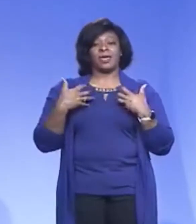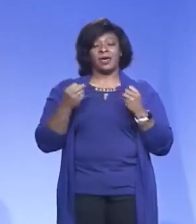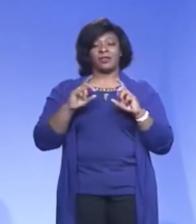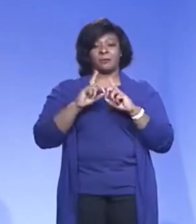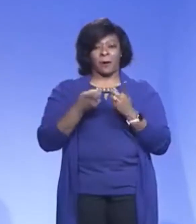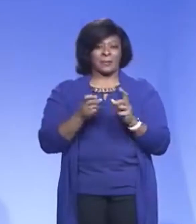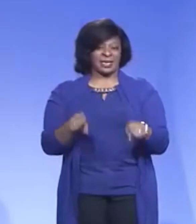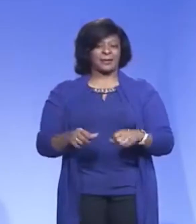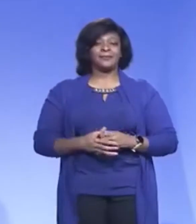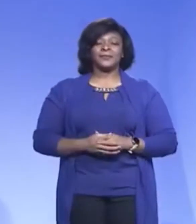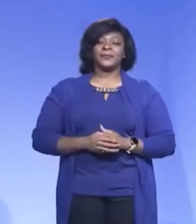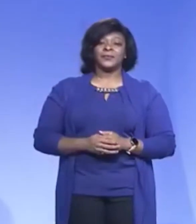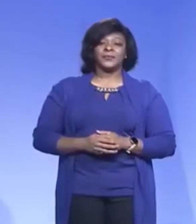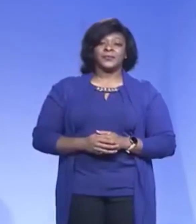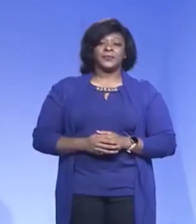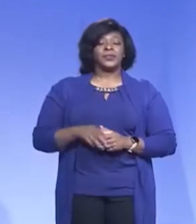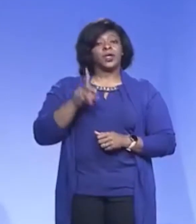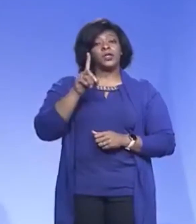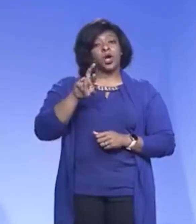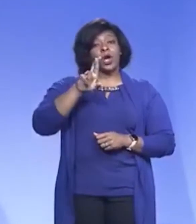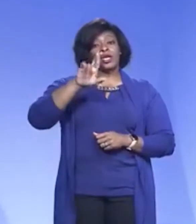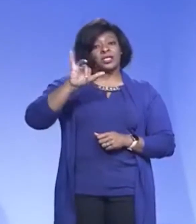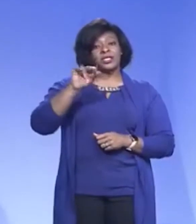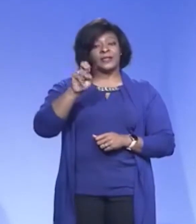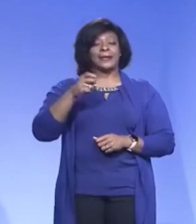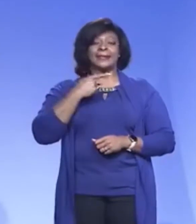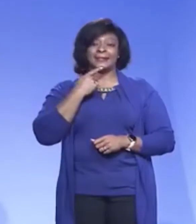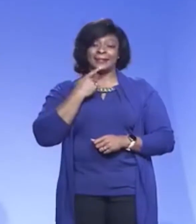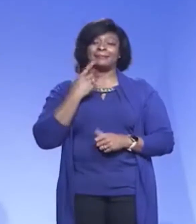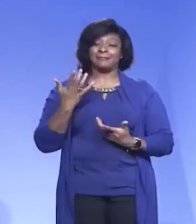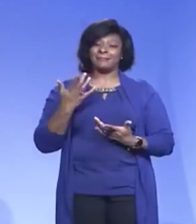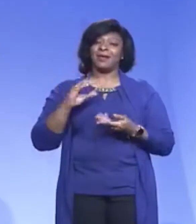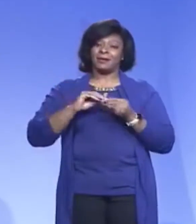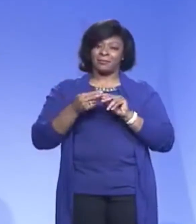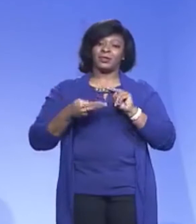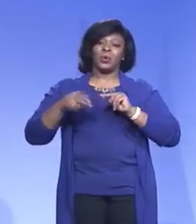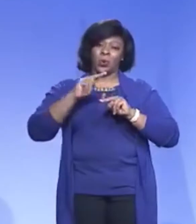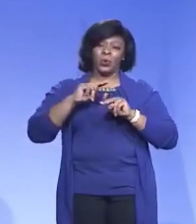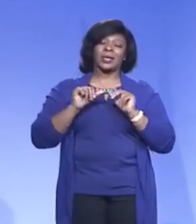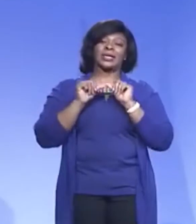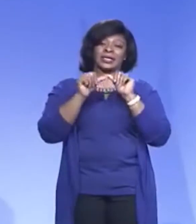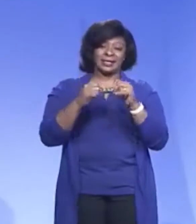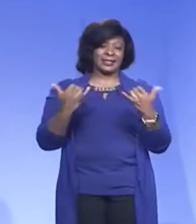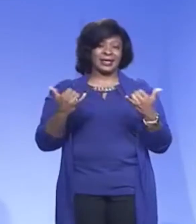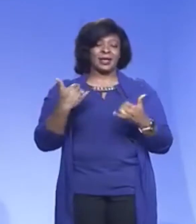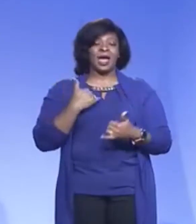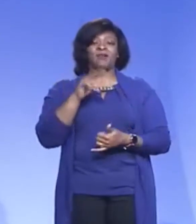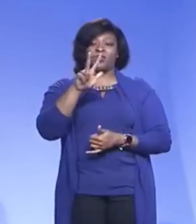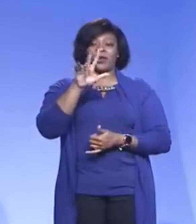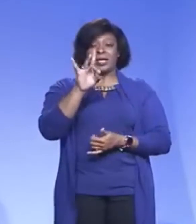department. As Dr. Jane said, our numbers continue to go up, and as of today, we have